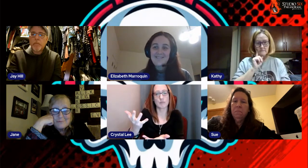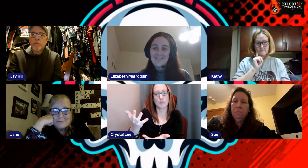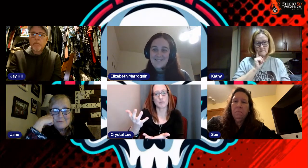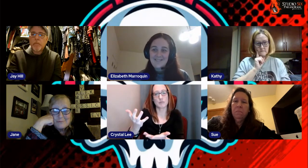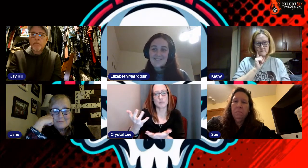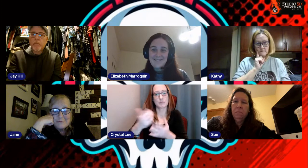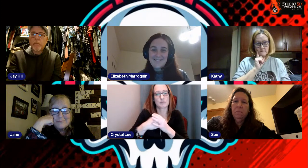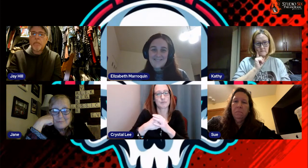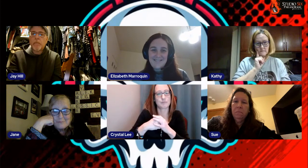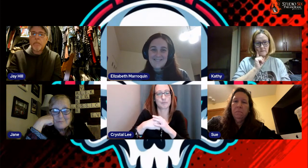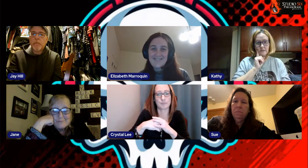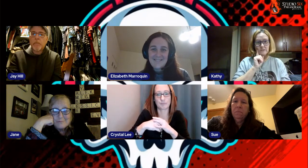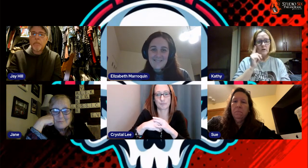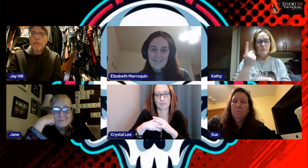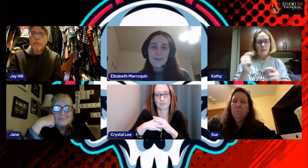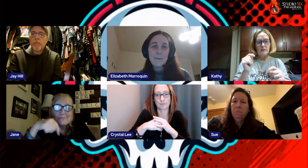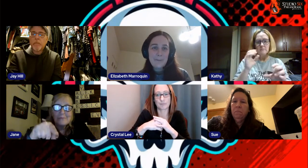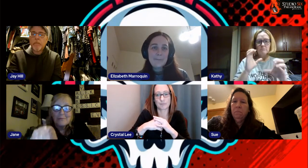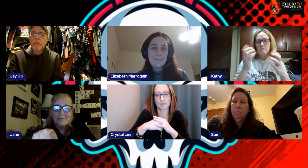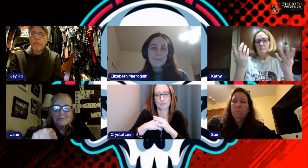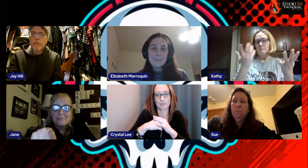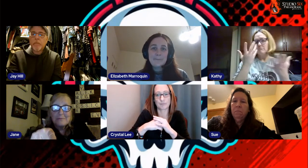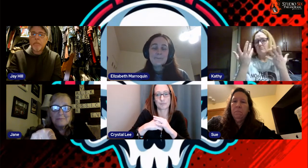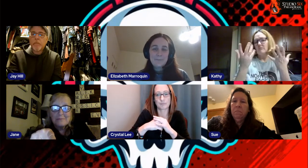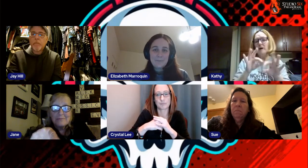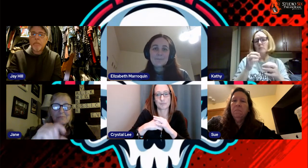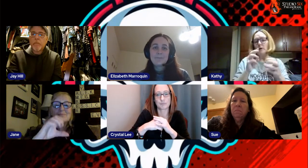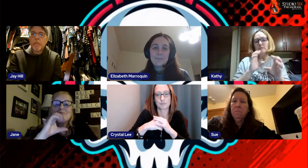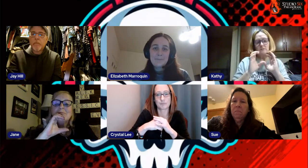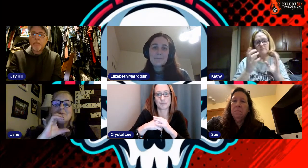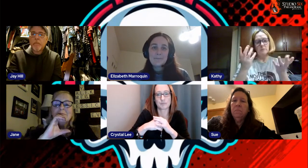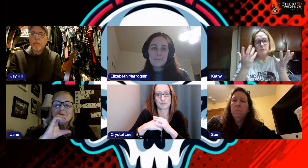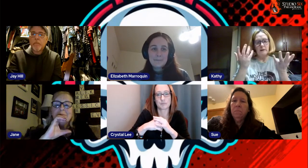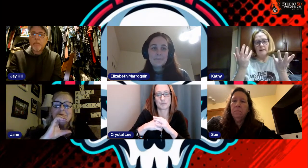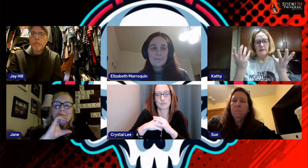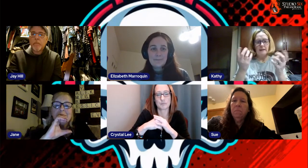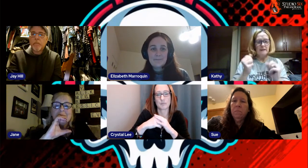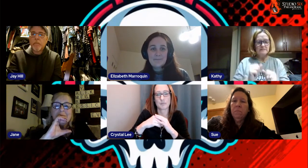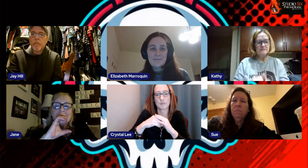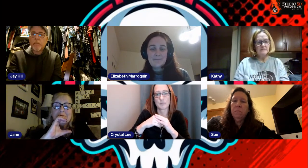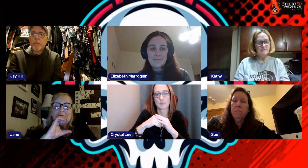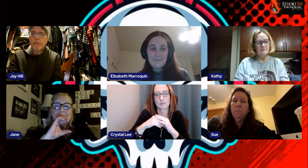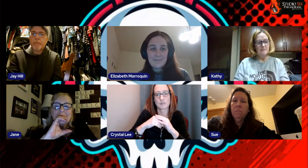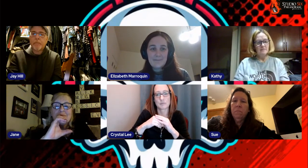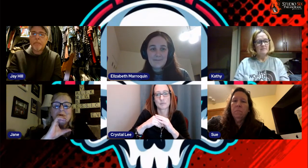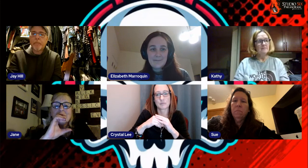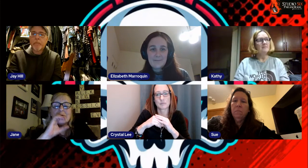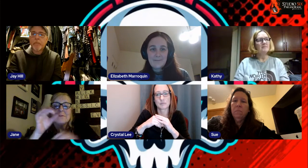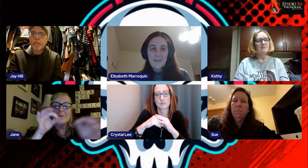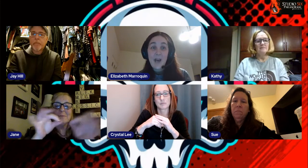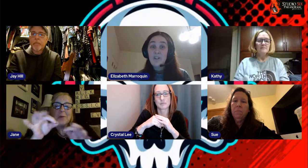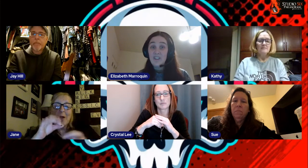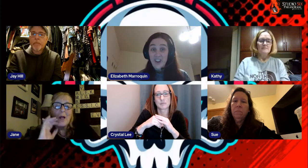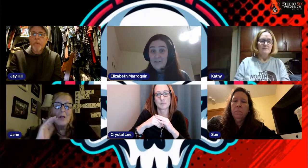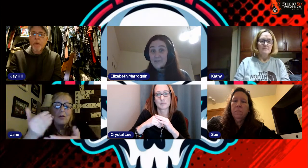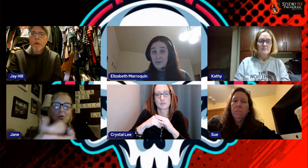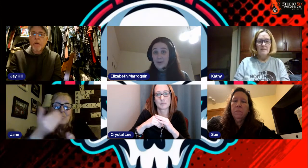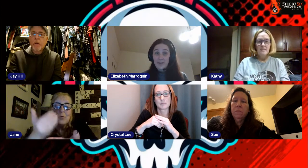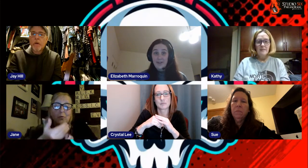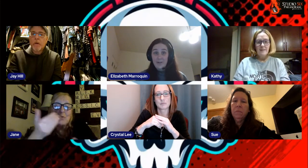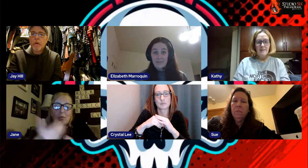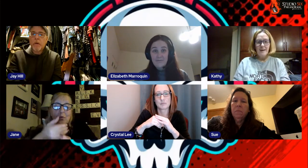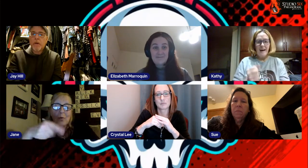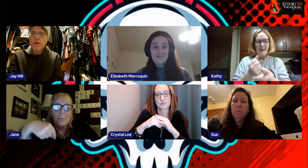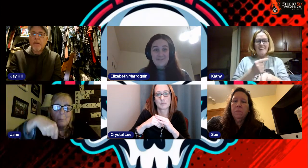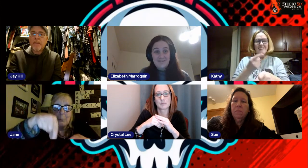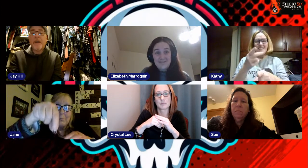deaf, so they can find a way to communicate, I guess. I would love to work